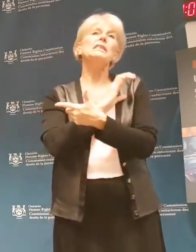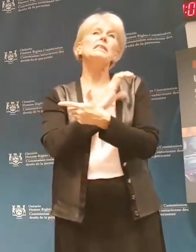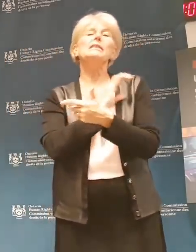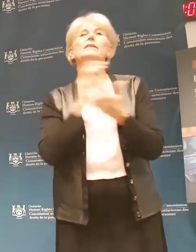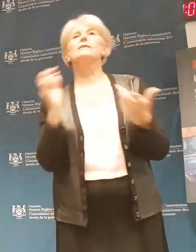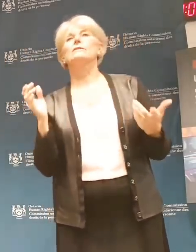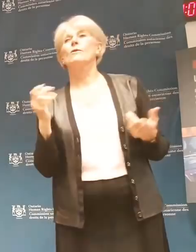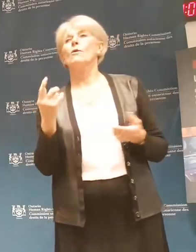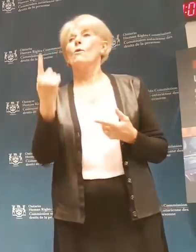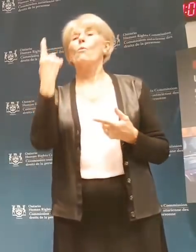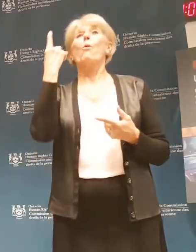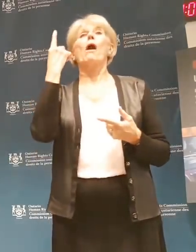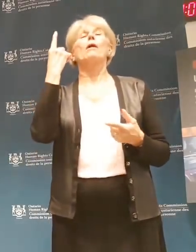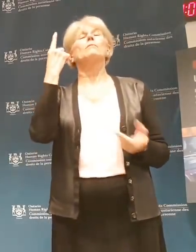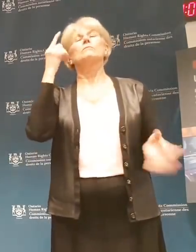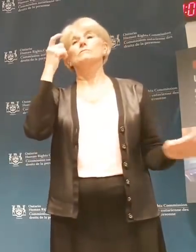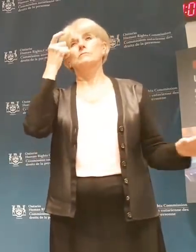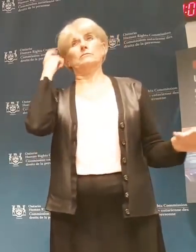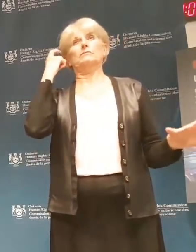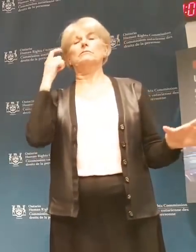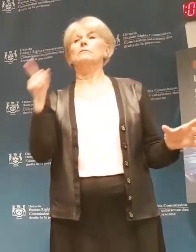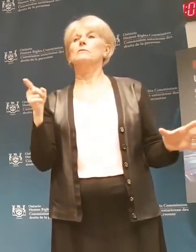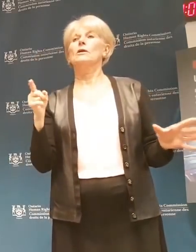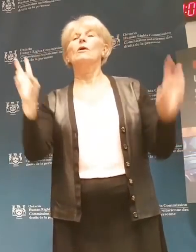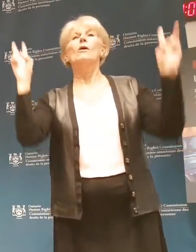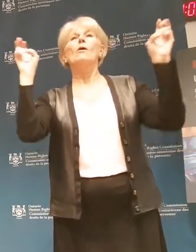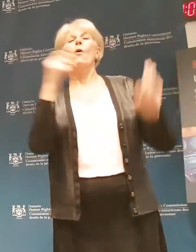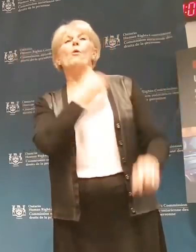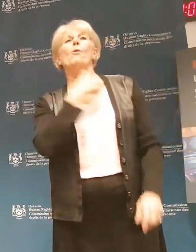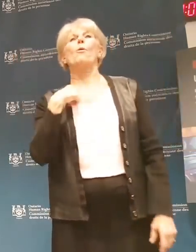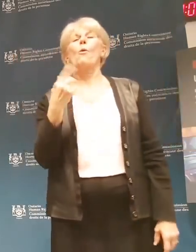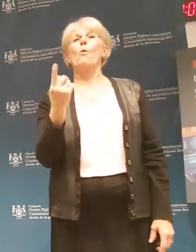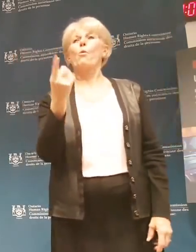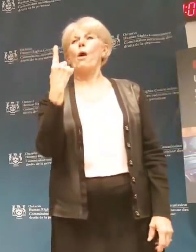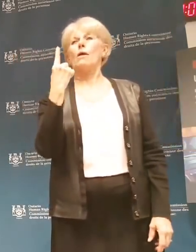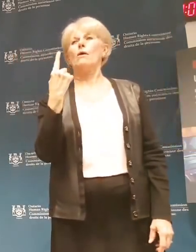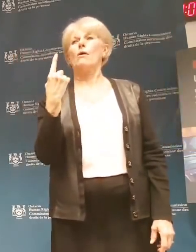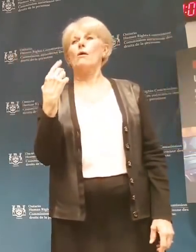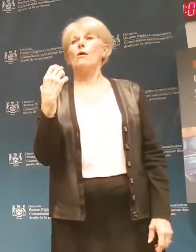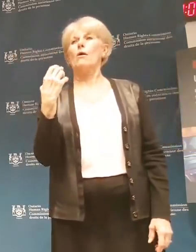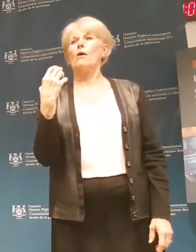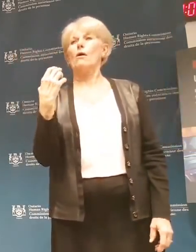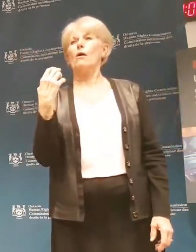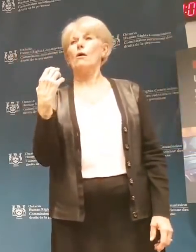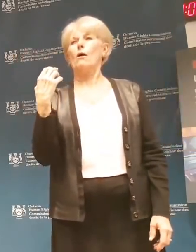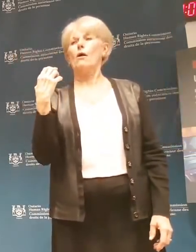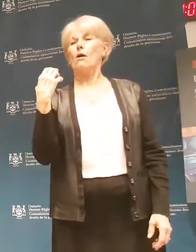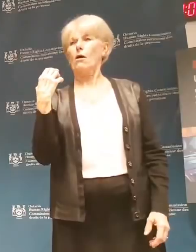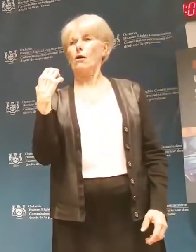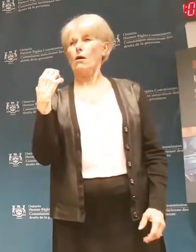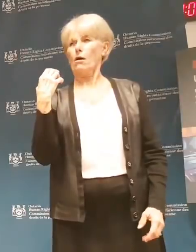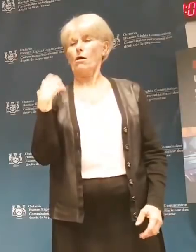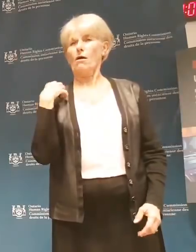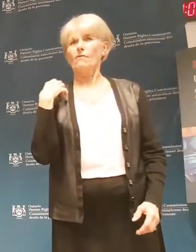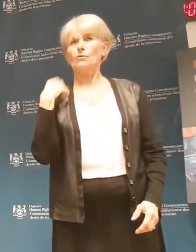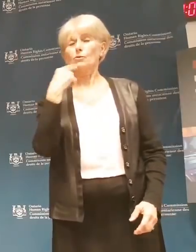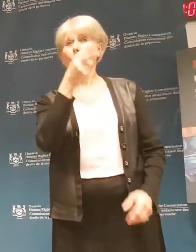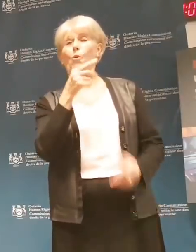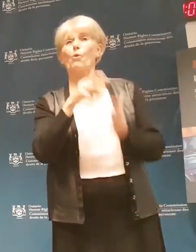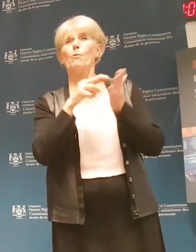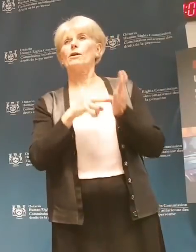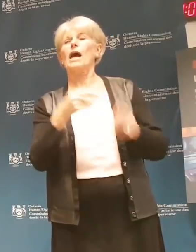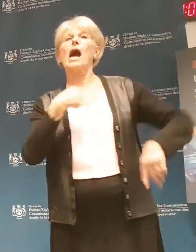officers. One which stands out is where one officer told the reporter, "I am